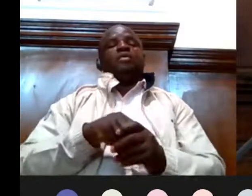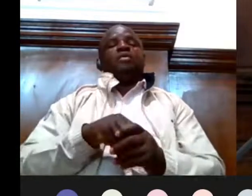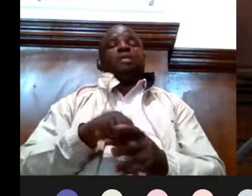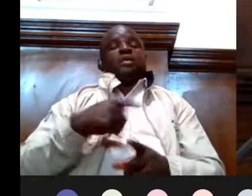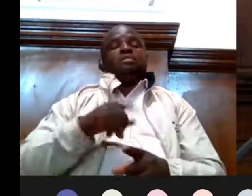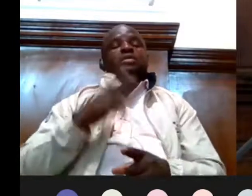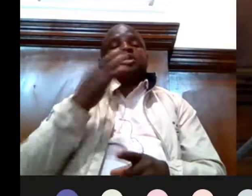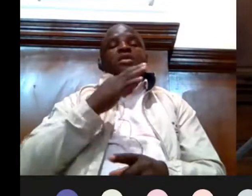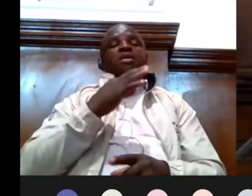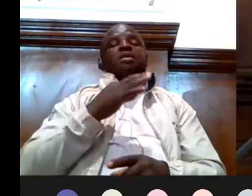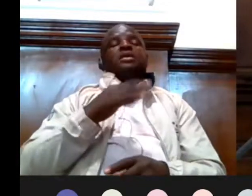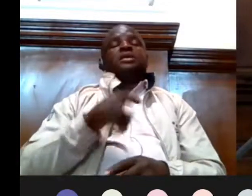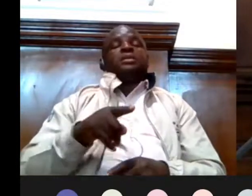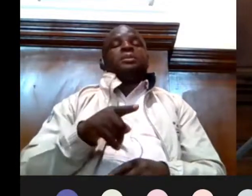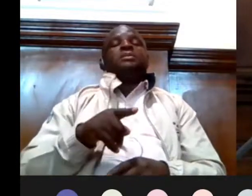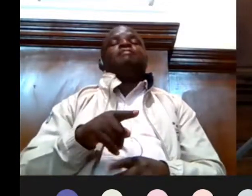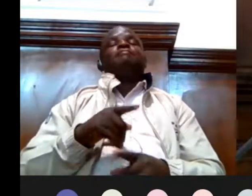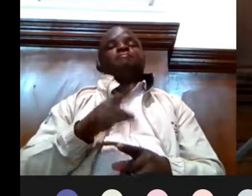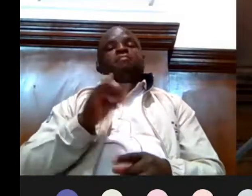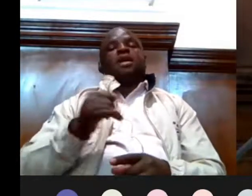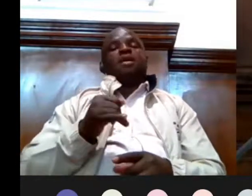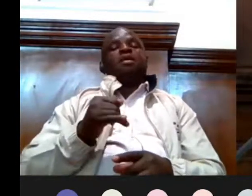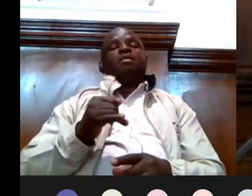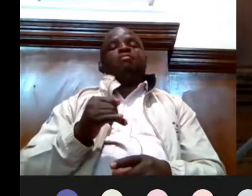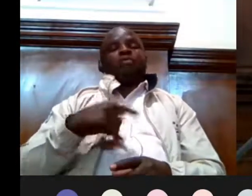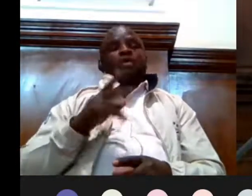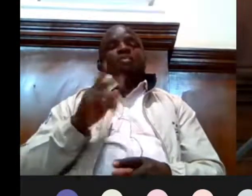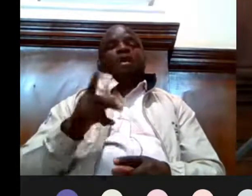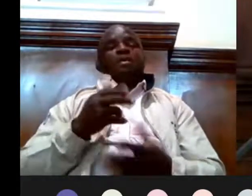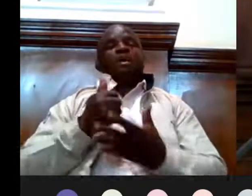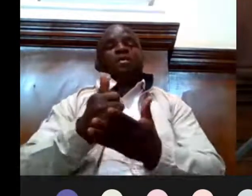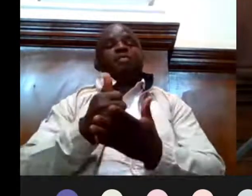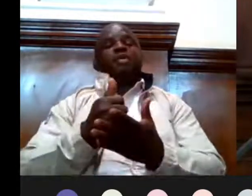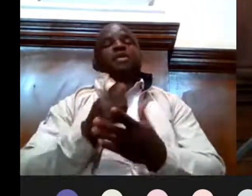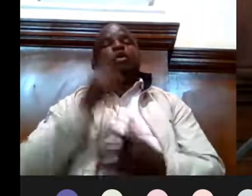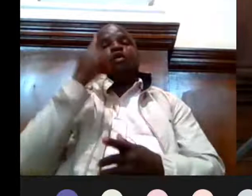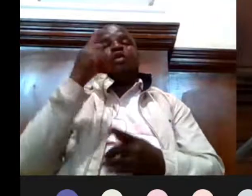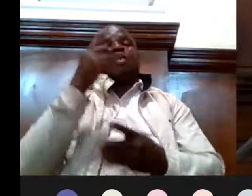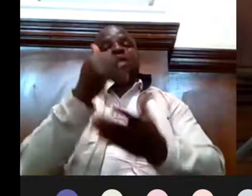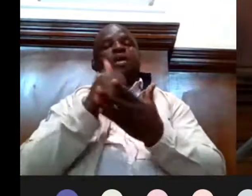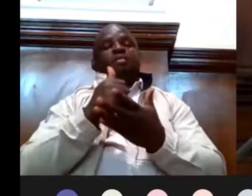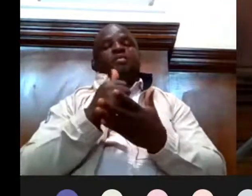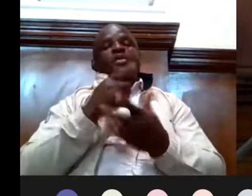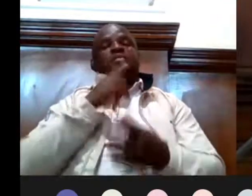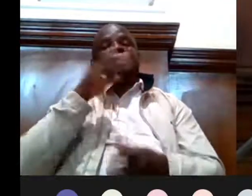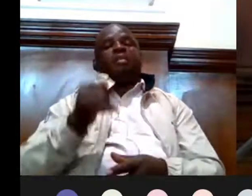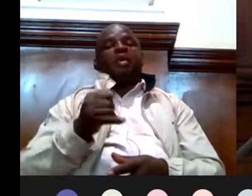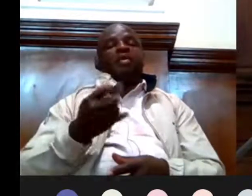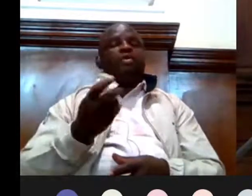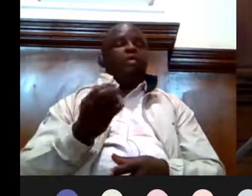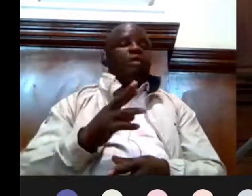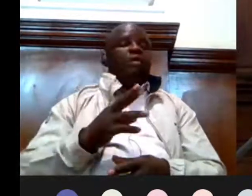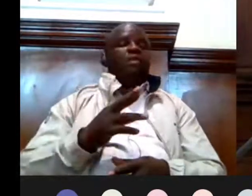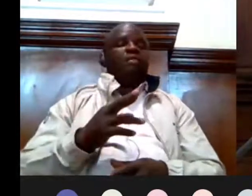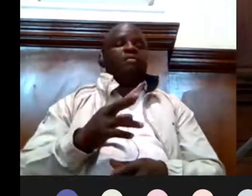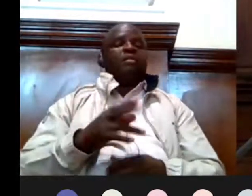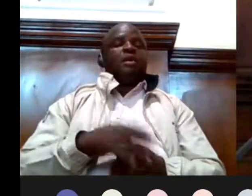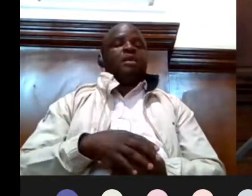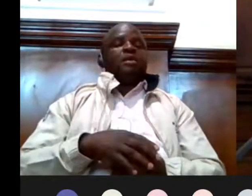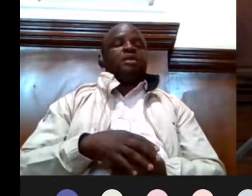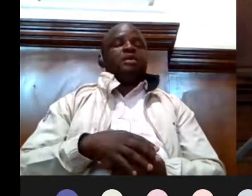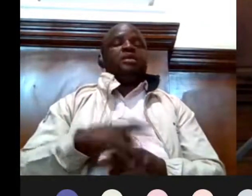say, yes, it's terrible, we must really help them. God help us, this is bad. Do we